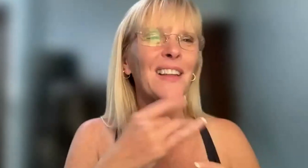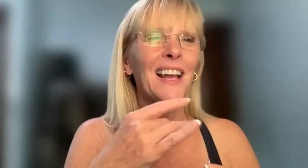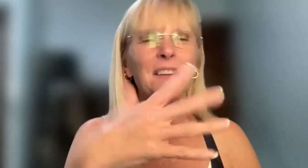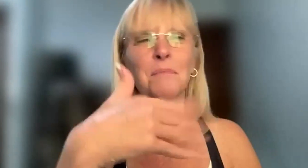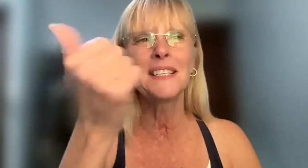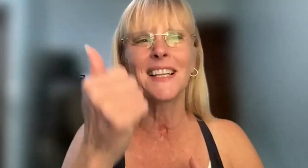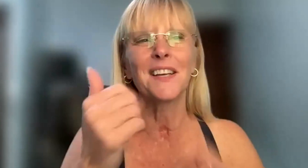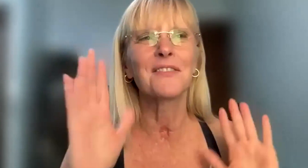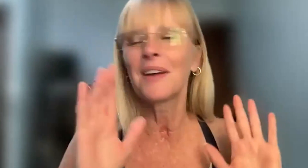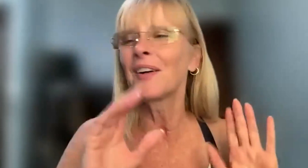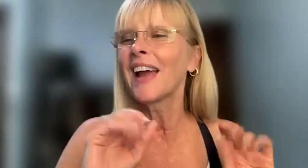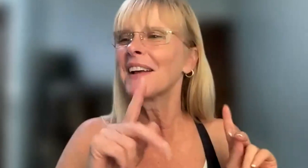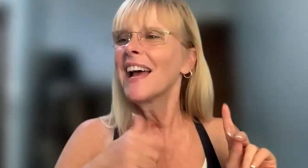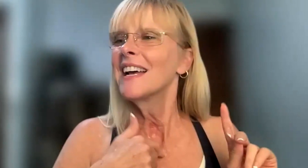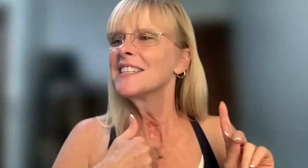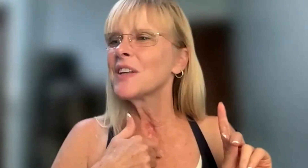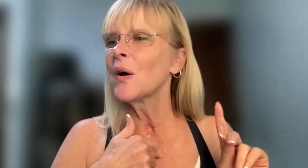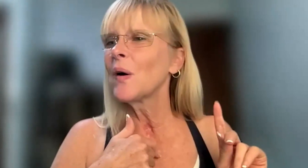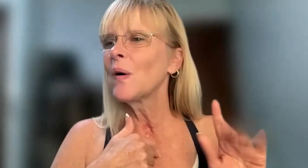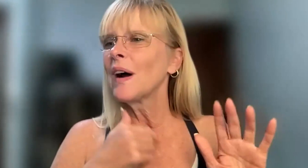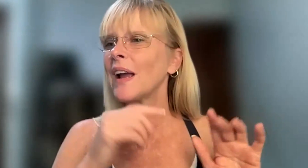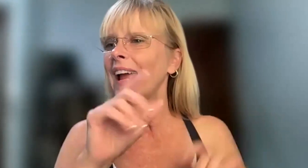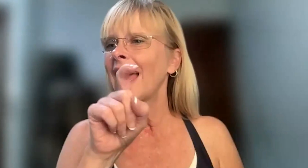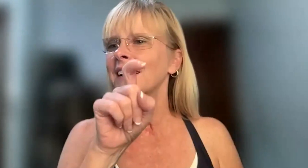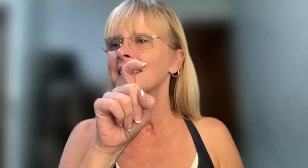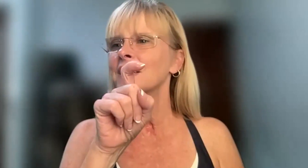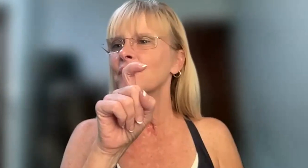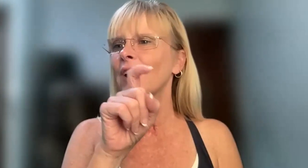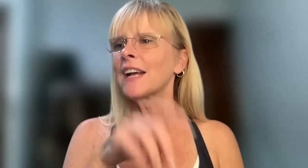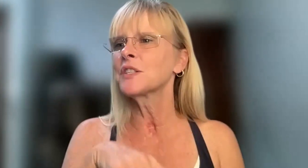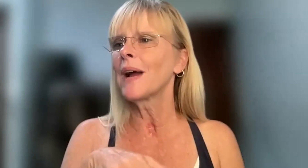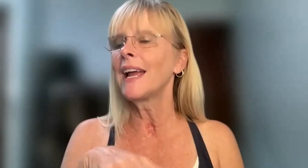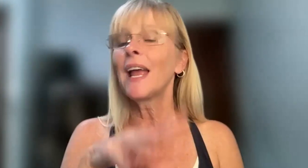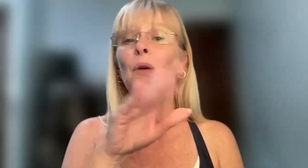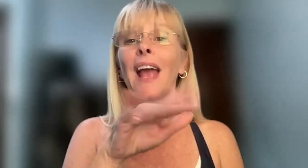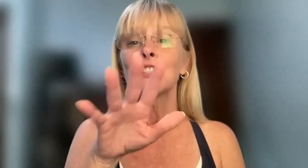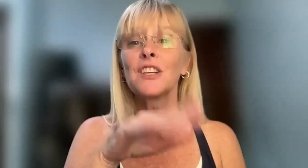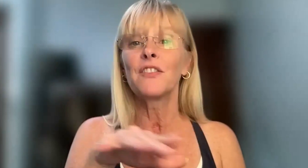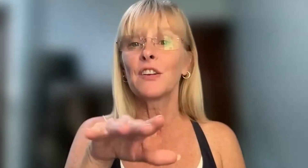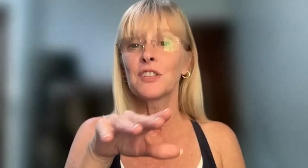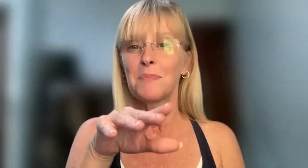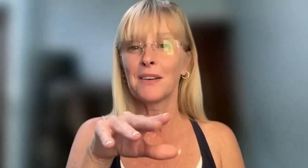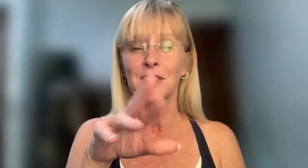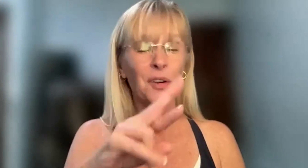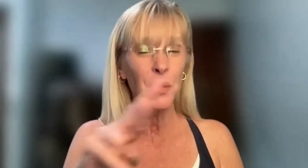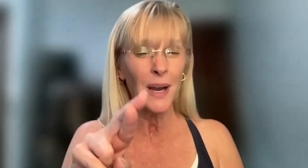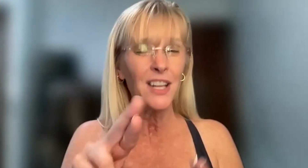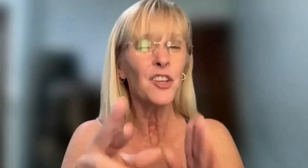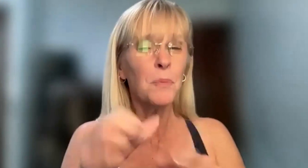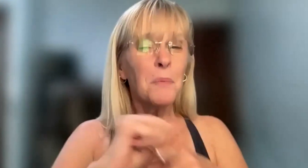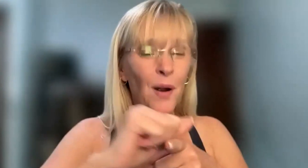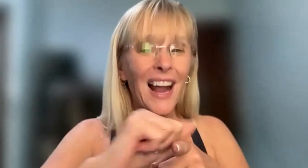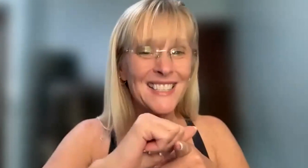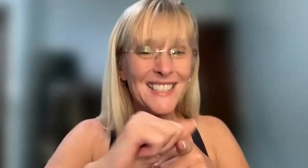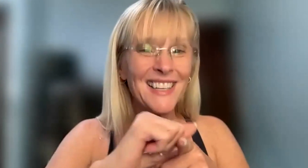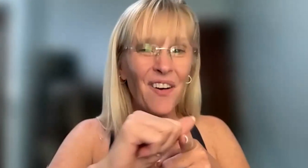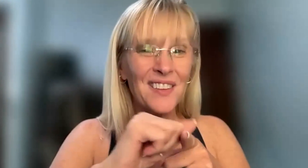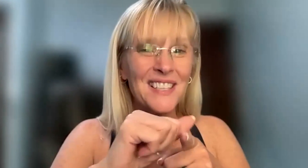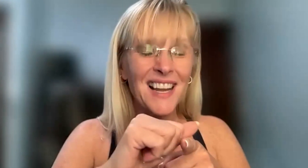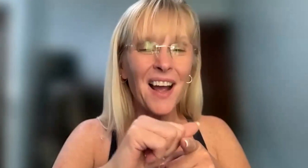like it, please leave, okay? So X is for X-ray, and we actually finger spell. So are you ready? You've been practicing all this time